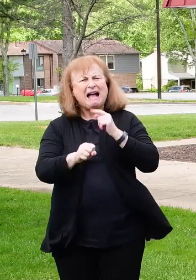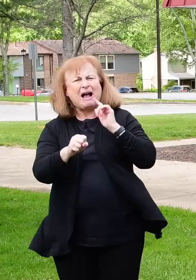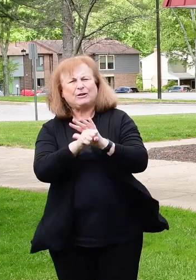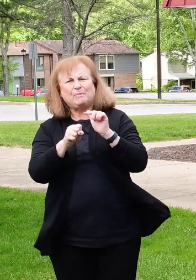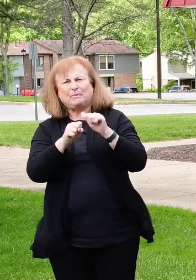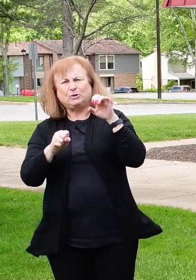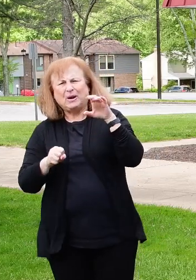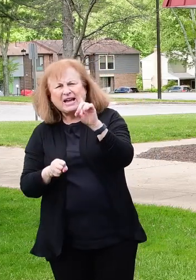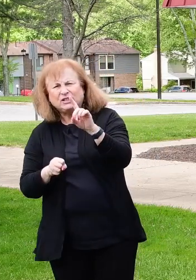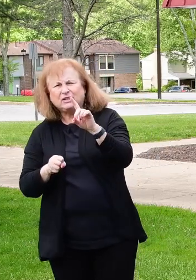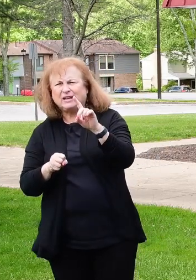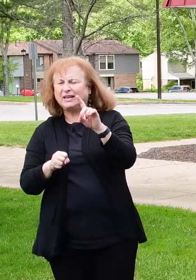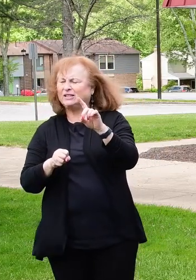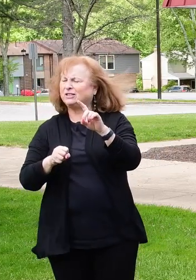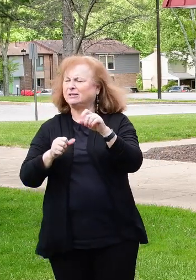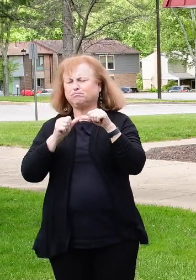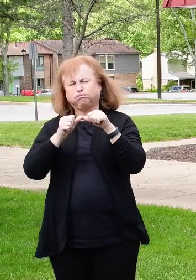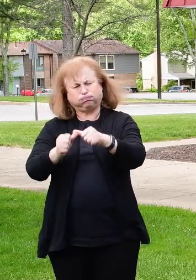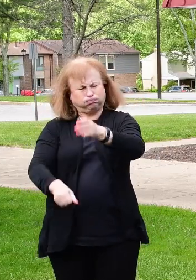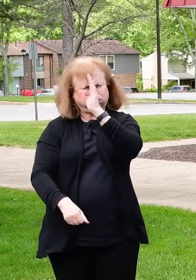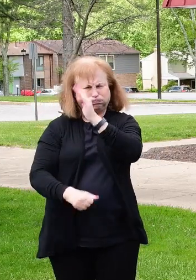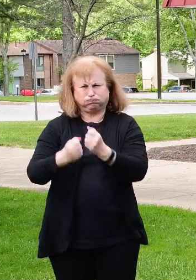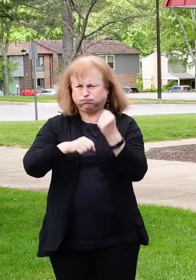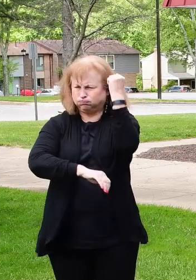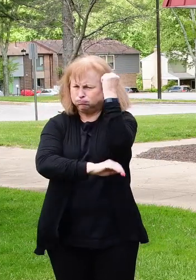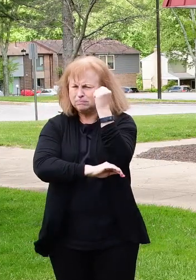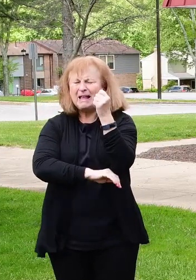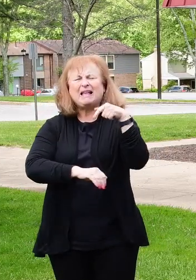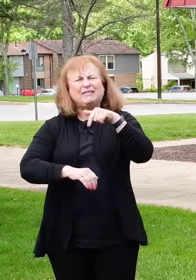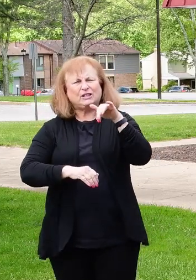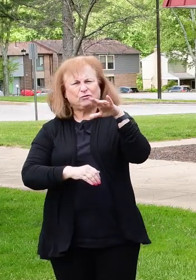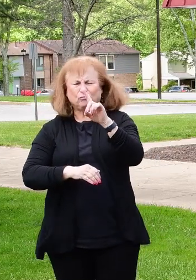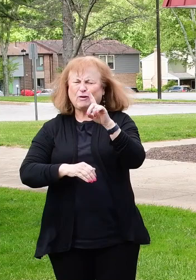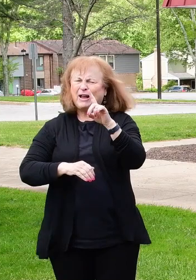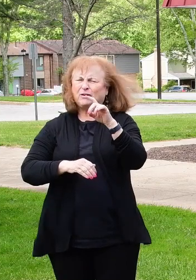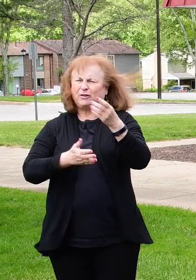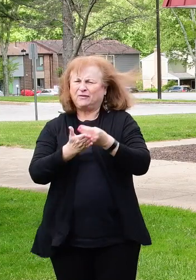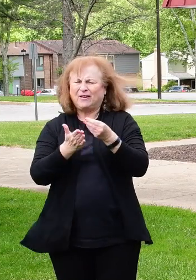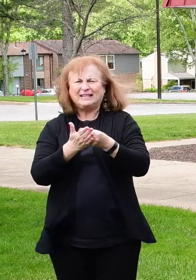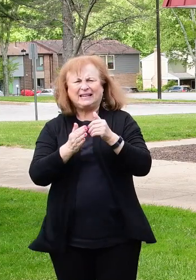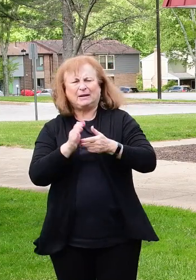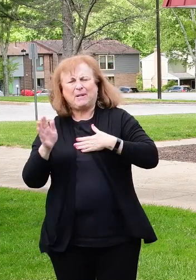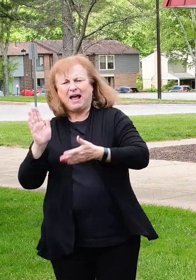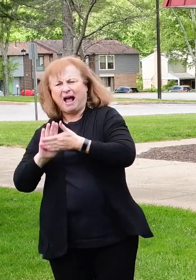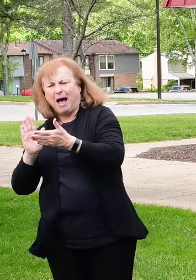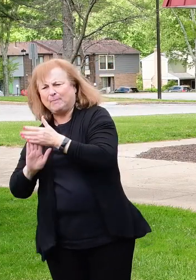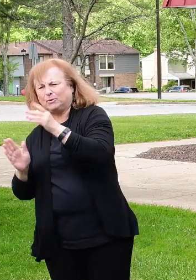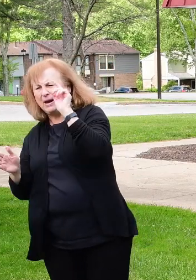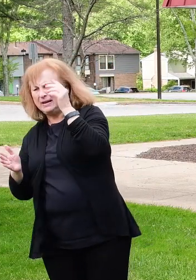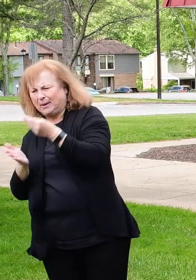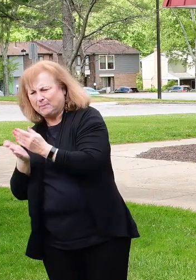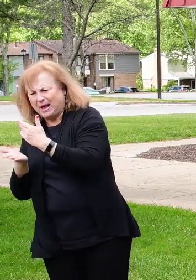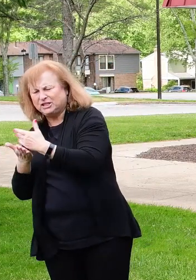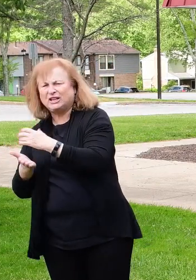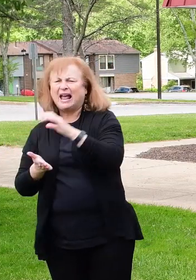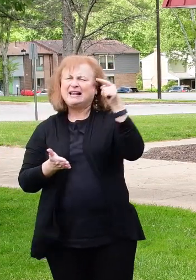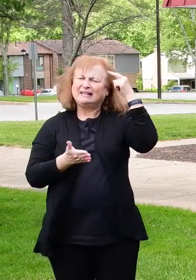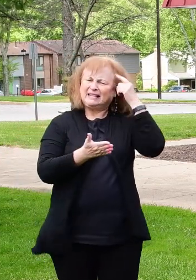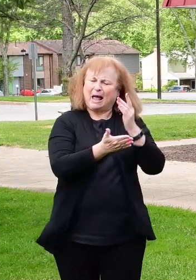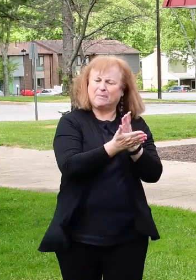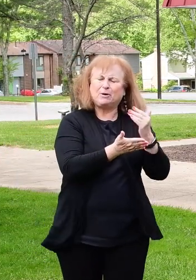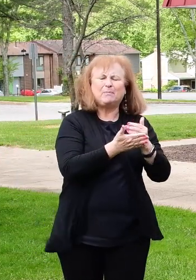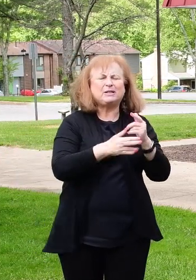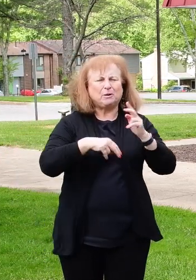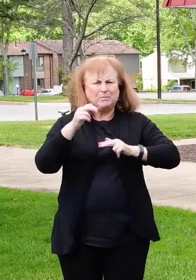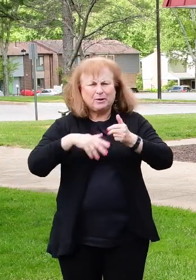to education is unwavering, and this record funding in both my operating and capital budgets build upon our efforts